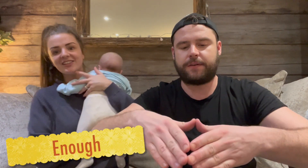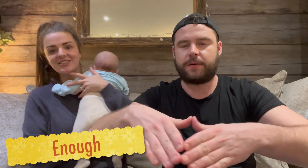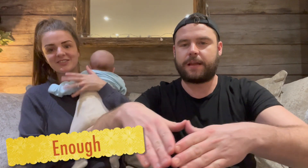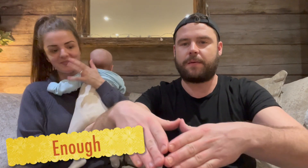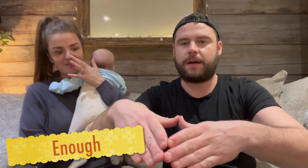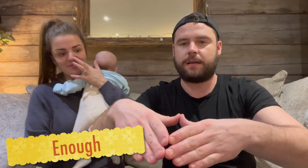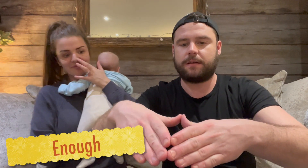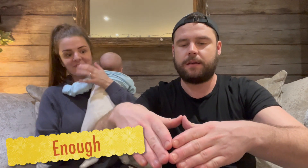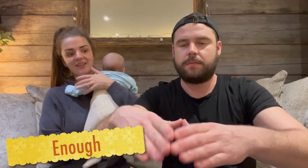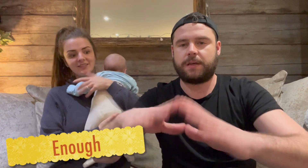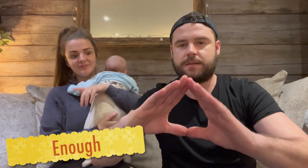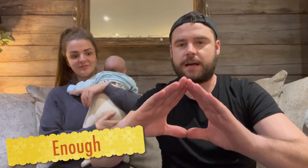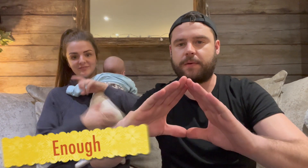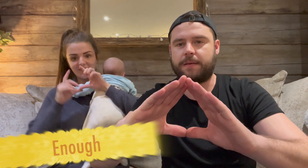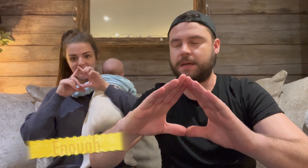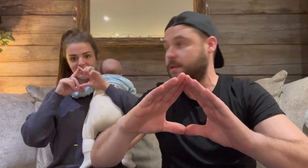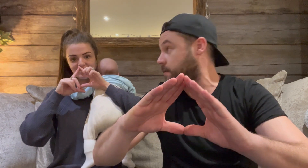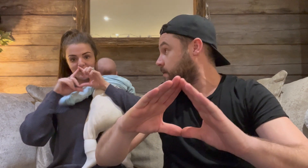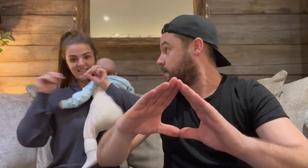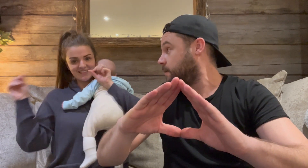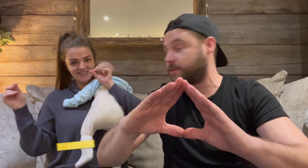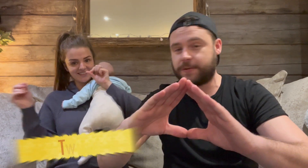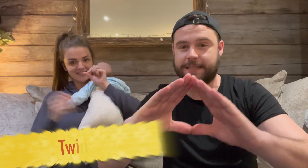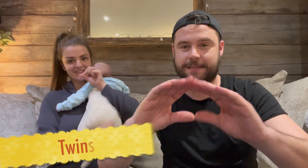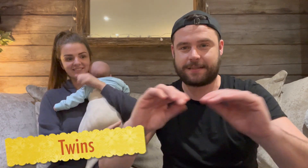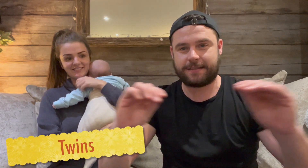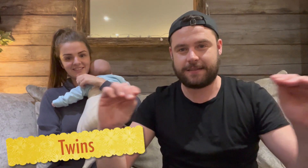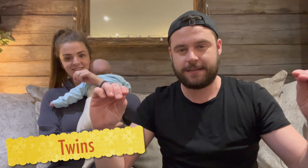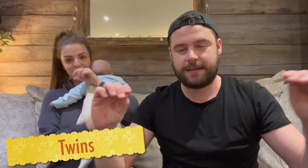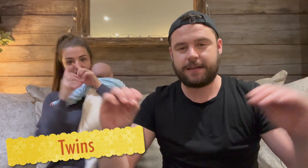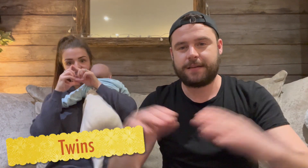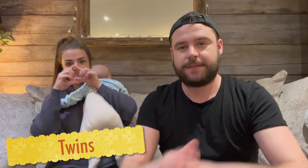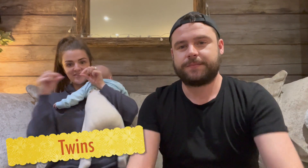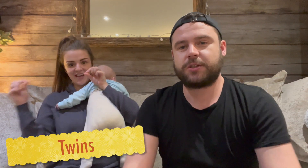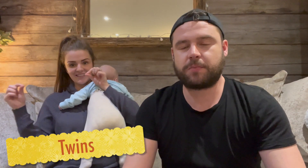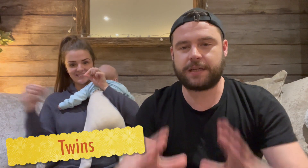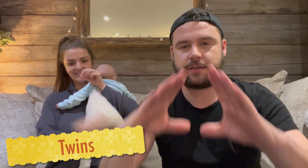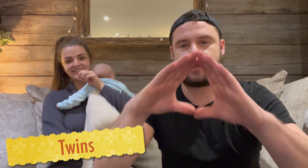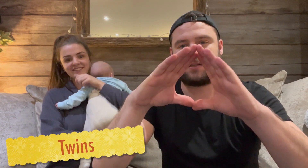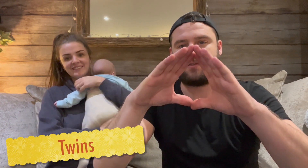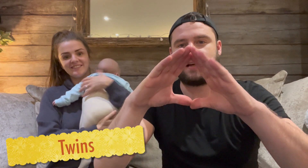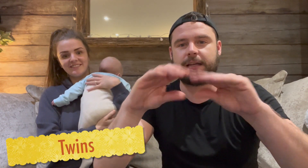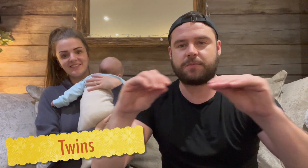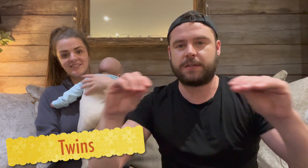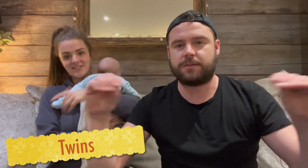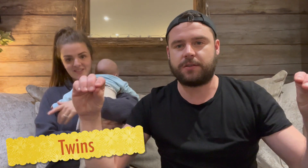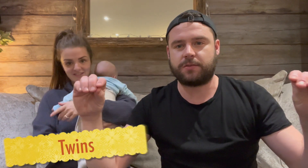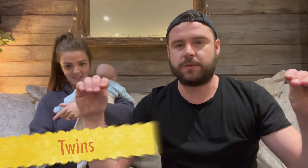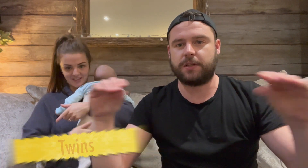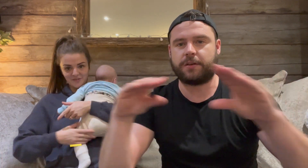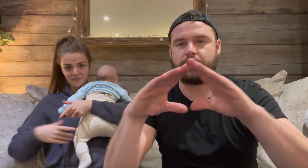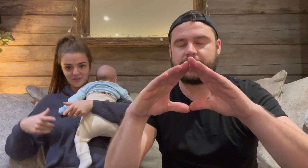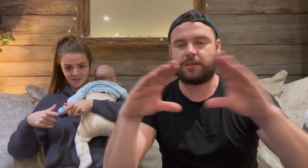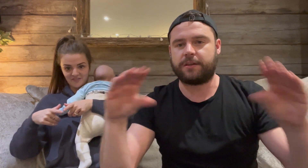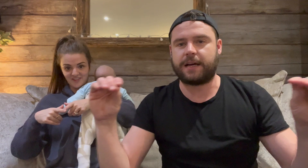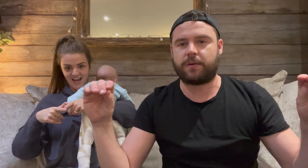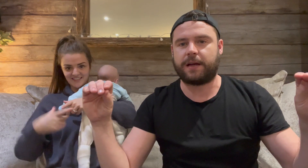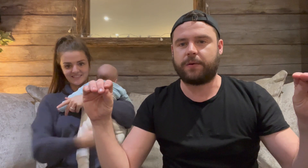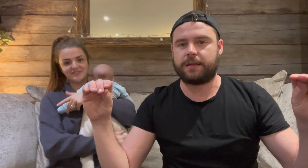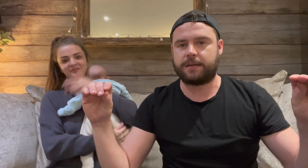it that way, because that way means Twins. Twins. So split into two eggs. Split into, that's your egg, and that's split into two. So So we had you to do learn that flat. quite quickly, didn't we?